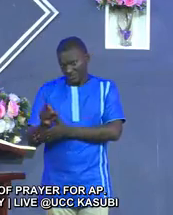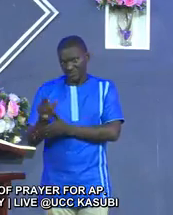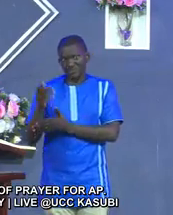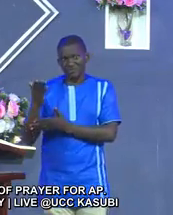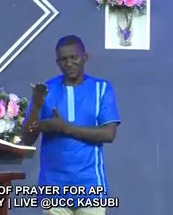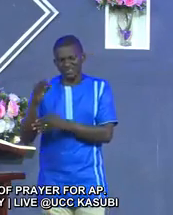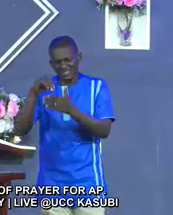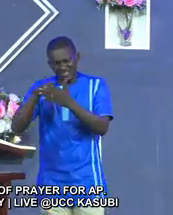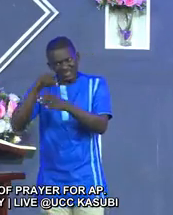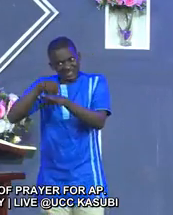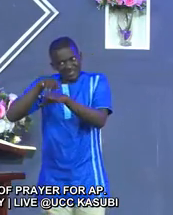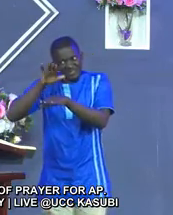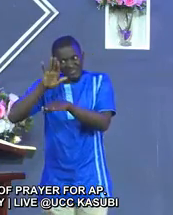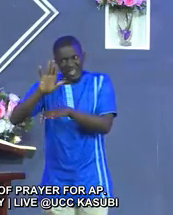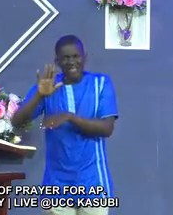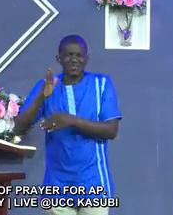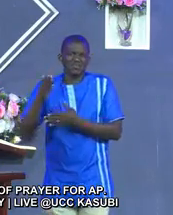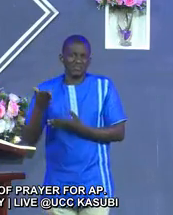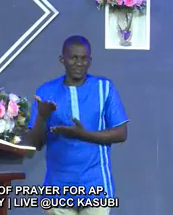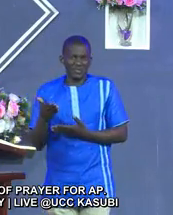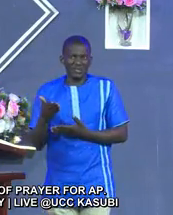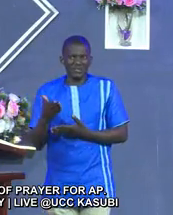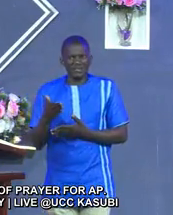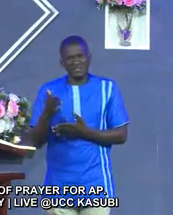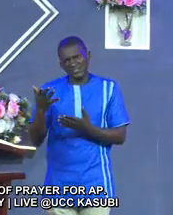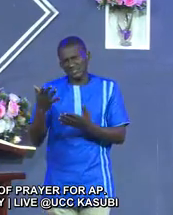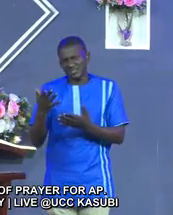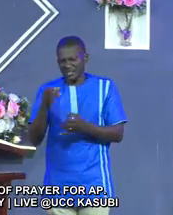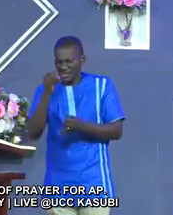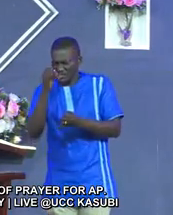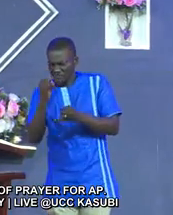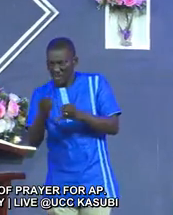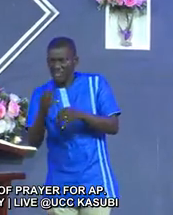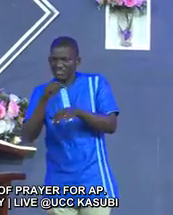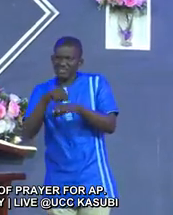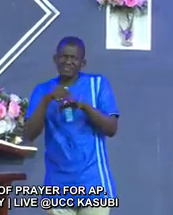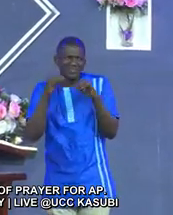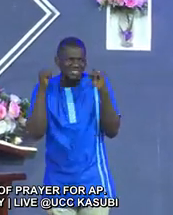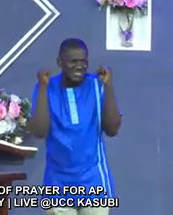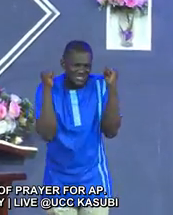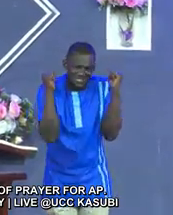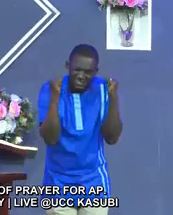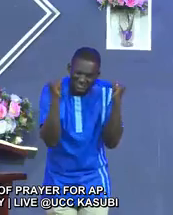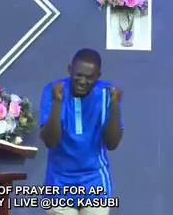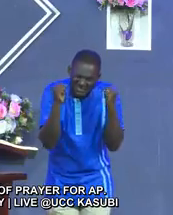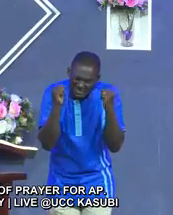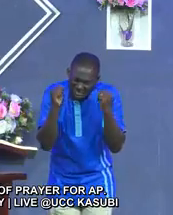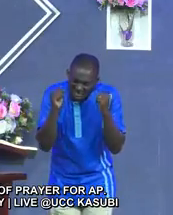They were in their terminal time. They